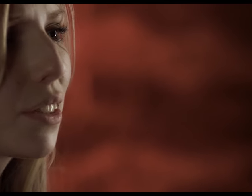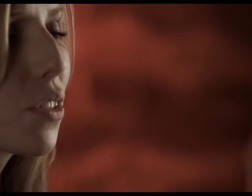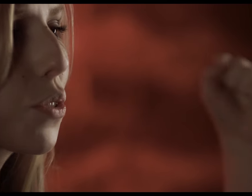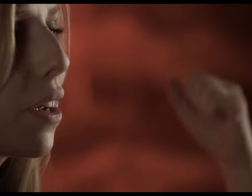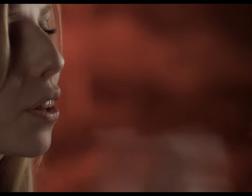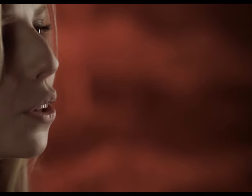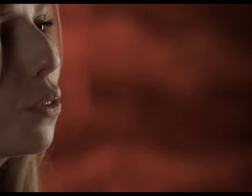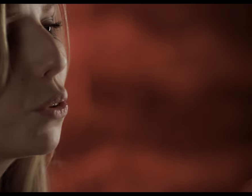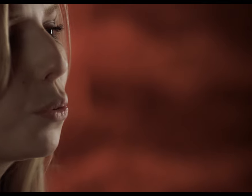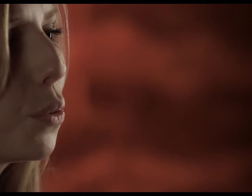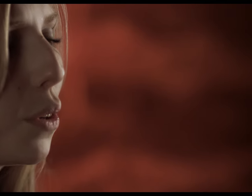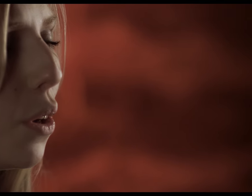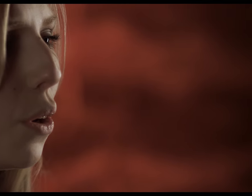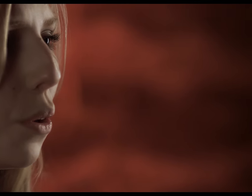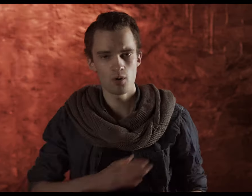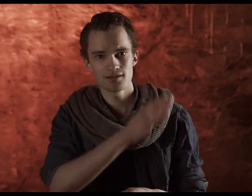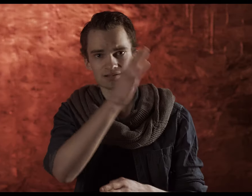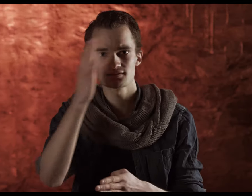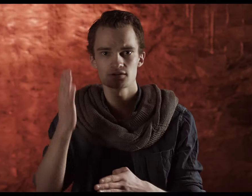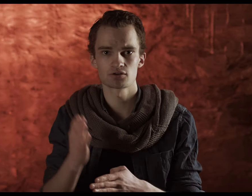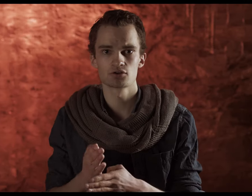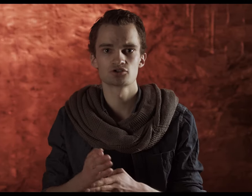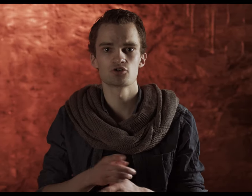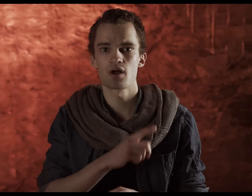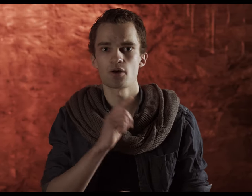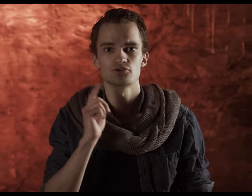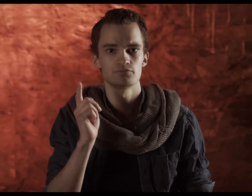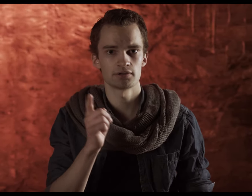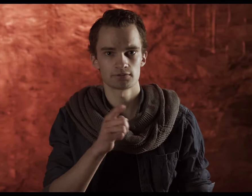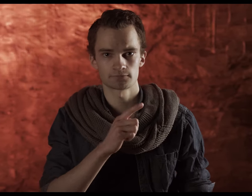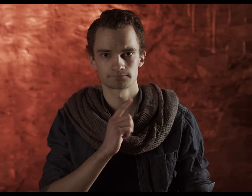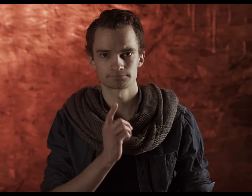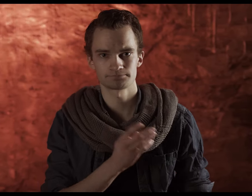the strength of you always surrounds me.